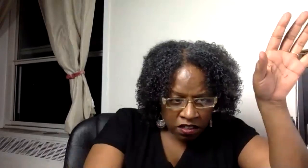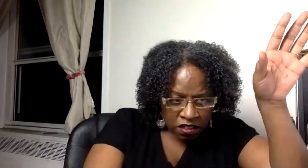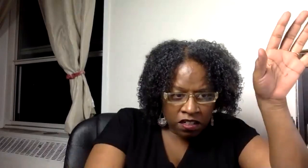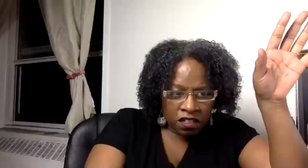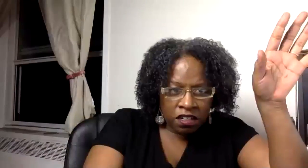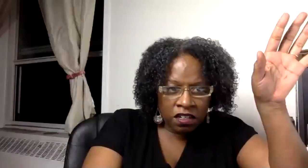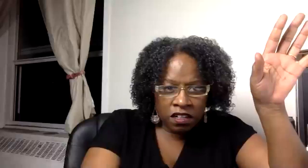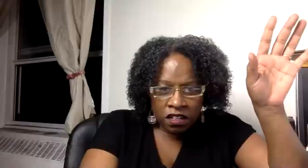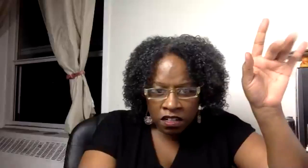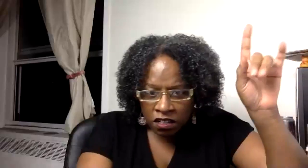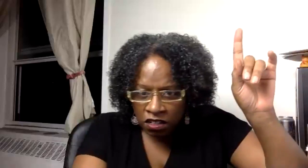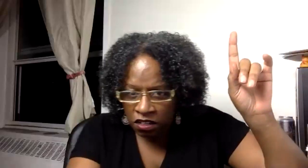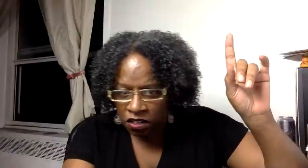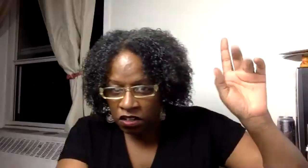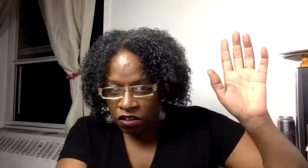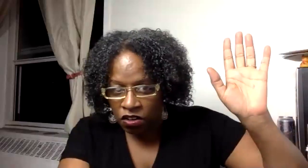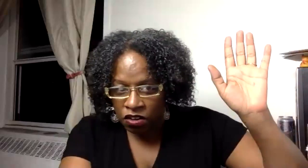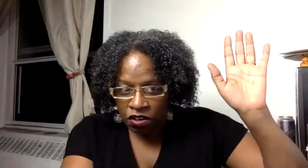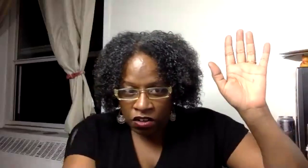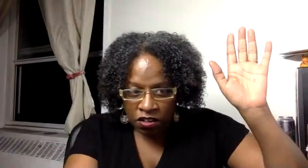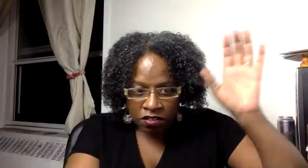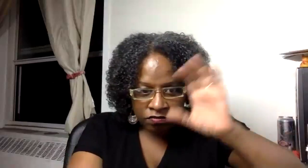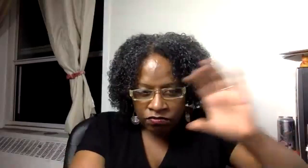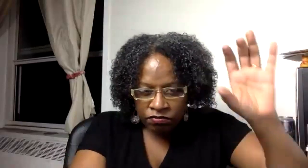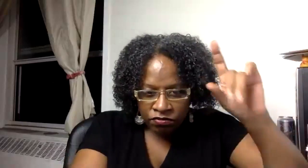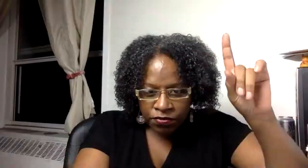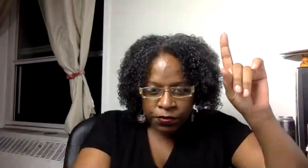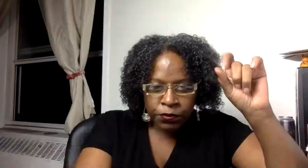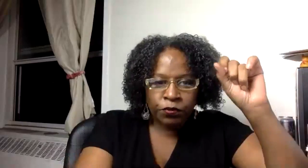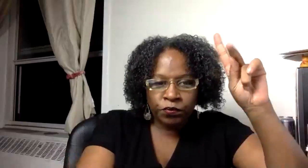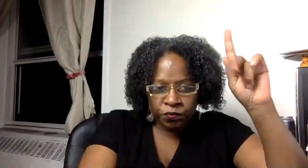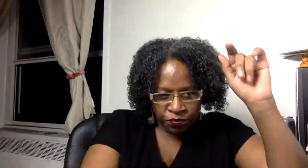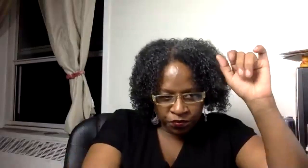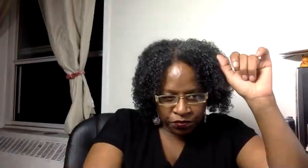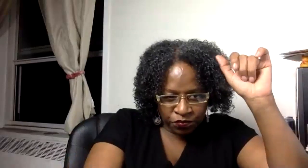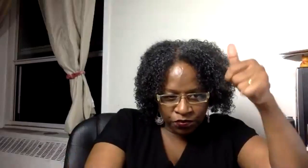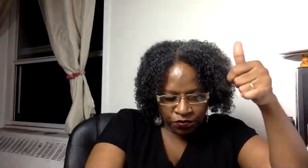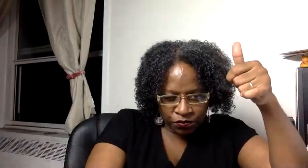red alert. Close caption button. To activate say press the button.